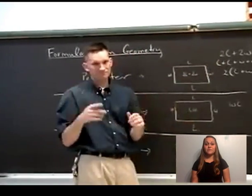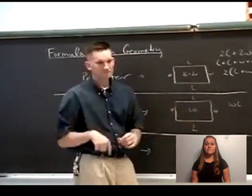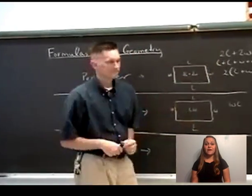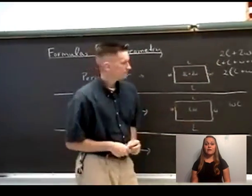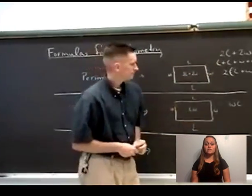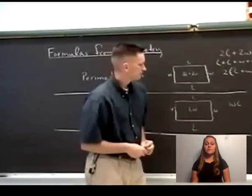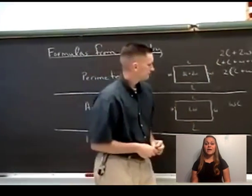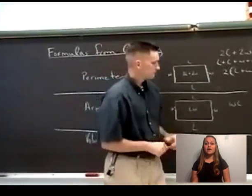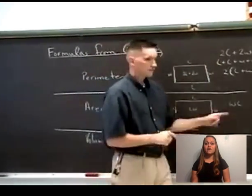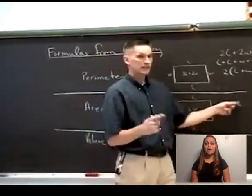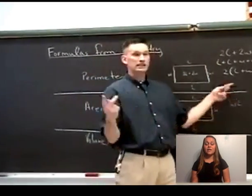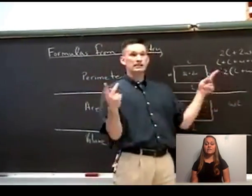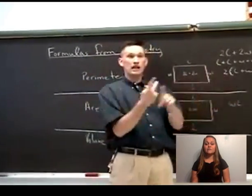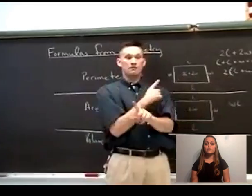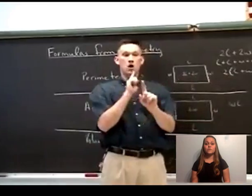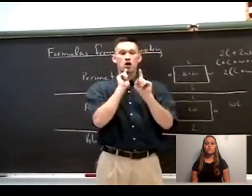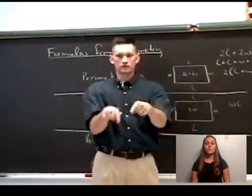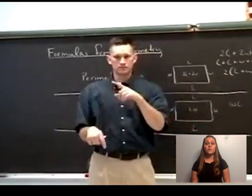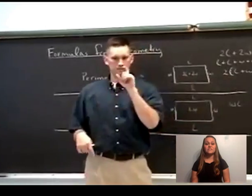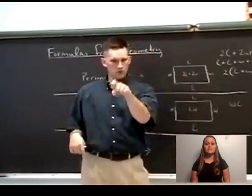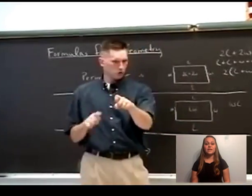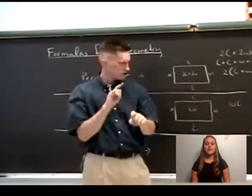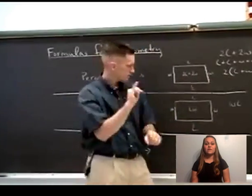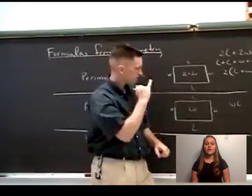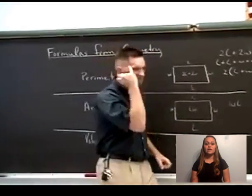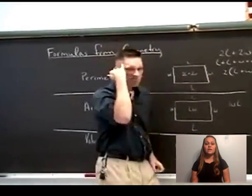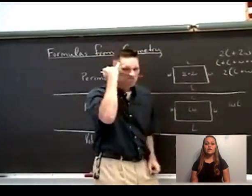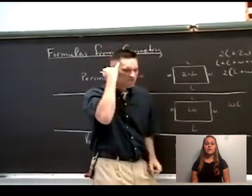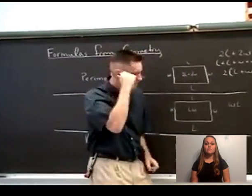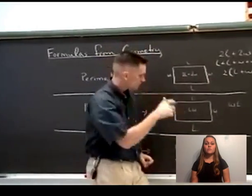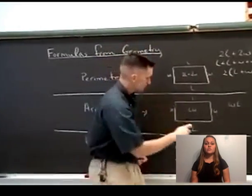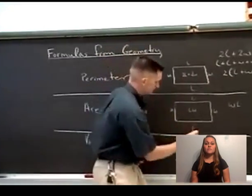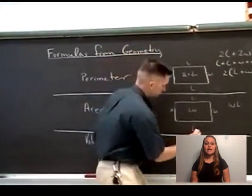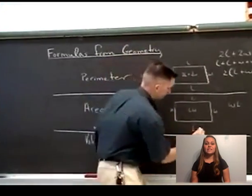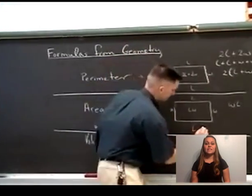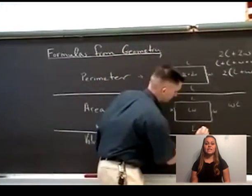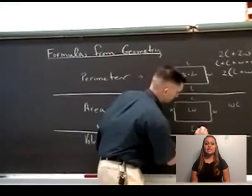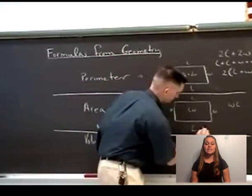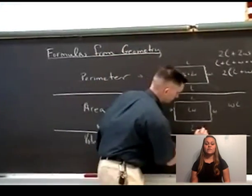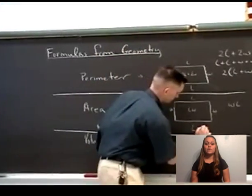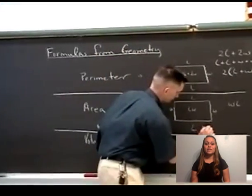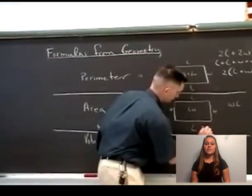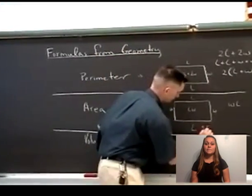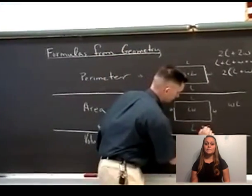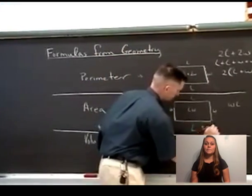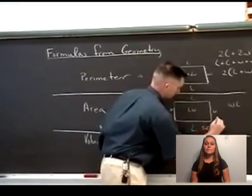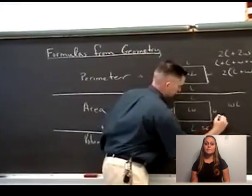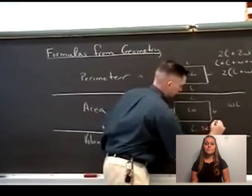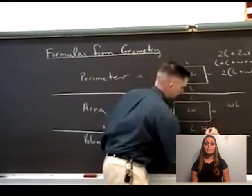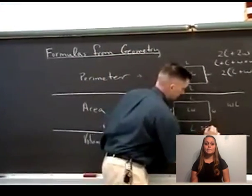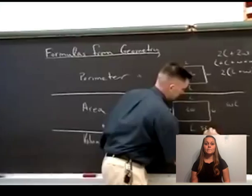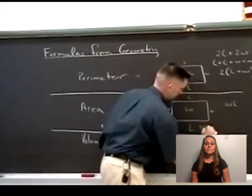to be found, but area, there's only one way to find area, multiplying the length and the width.